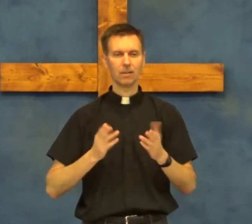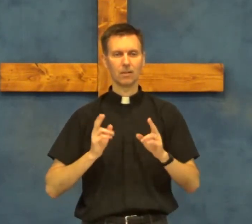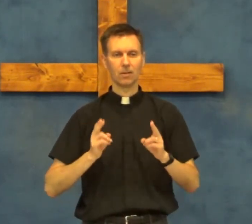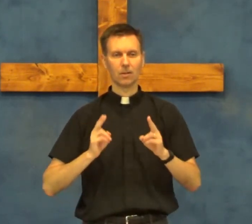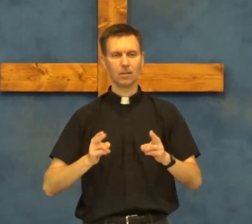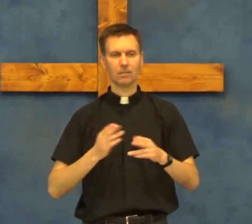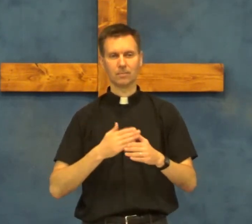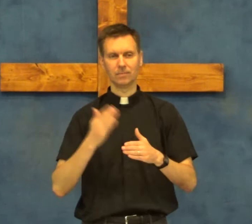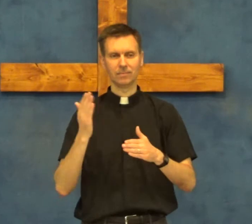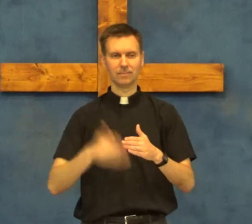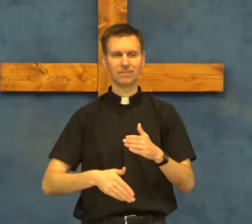do